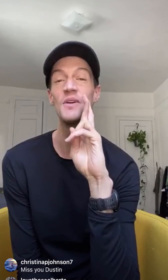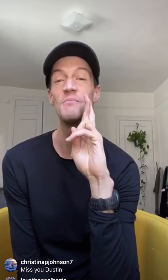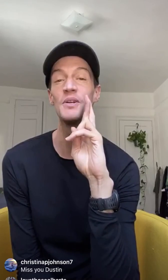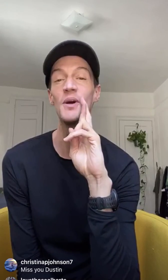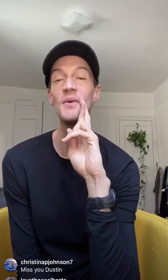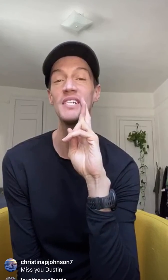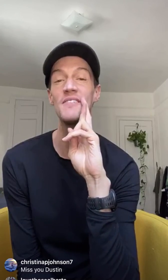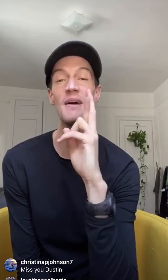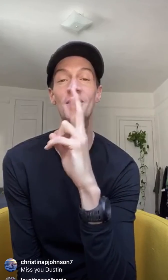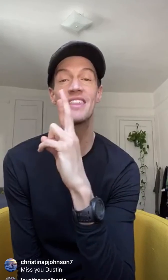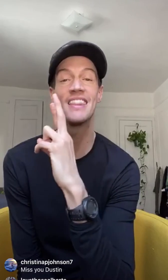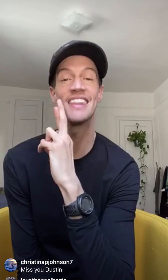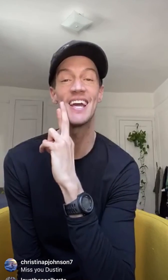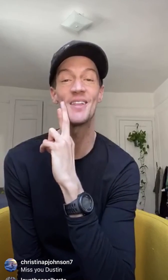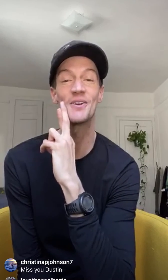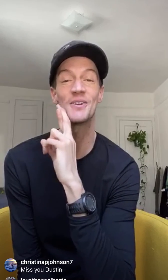cup or a glass plate,